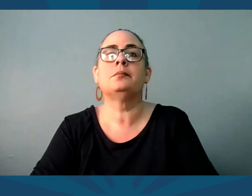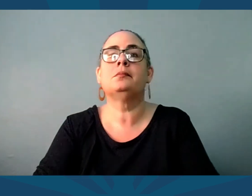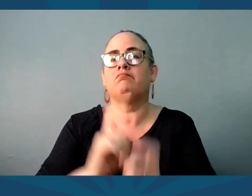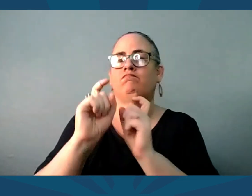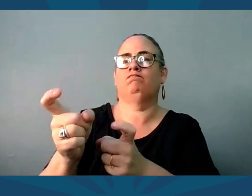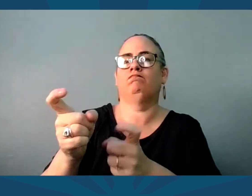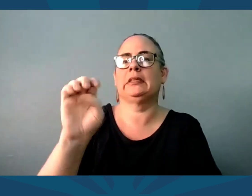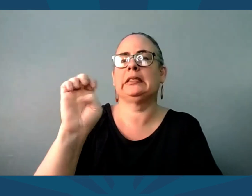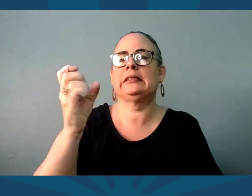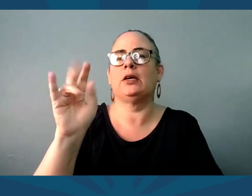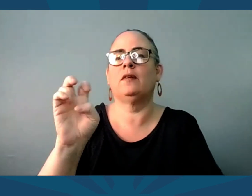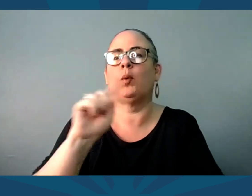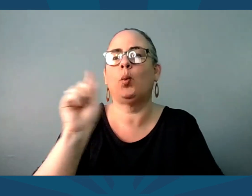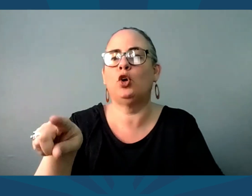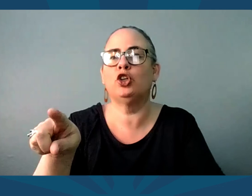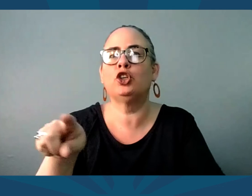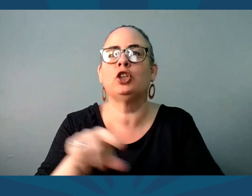issues executive orders,